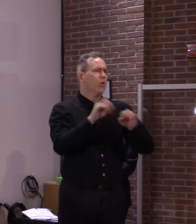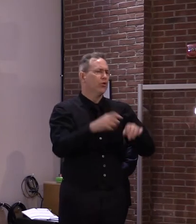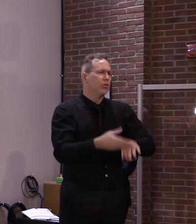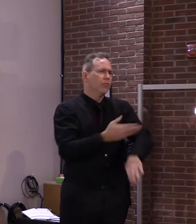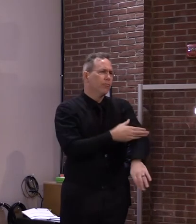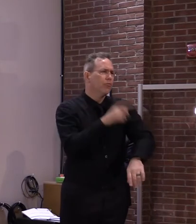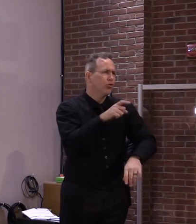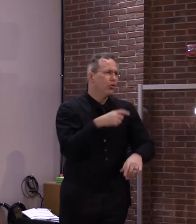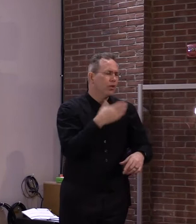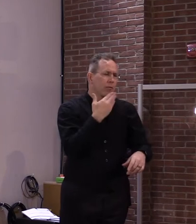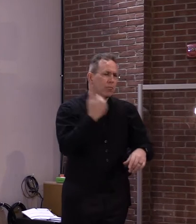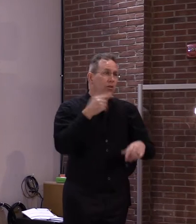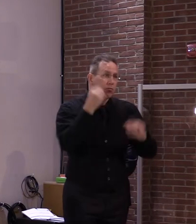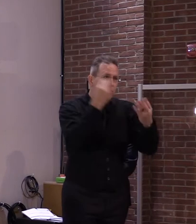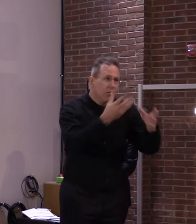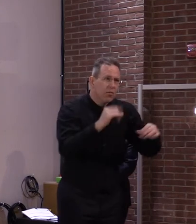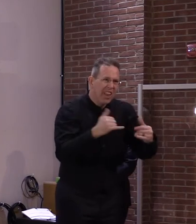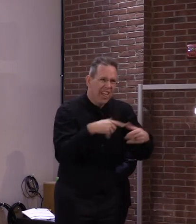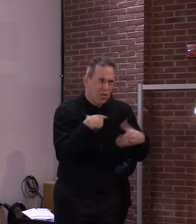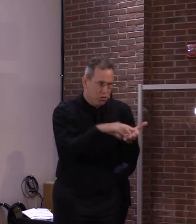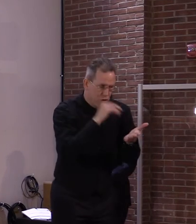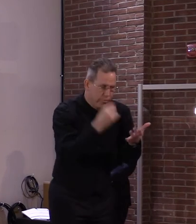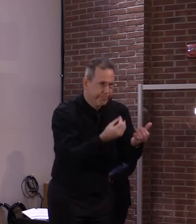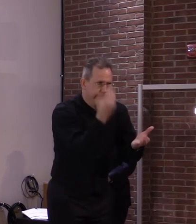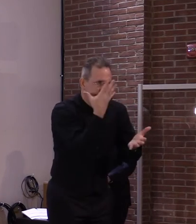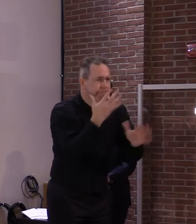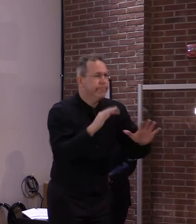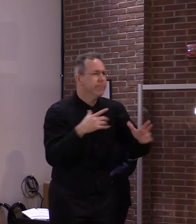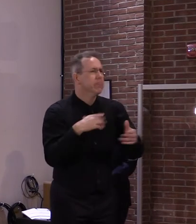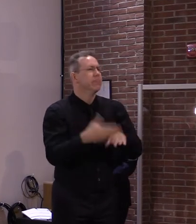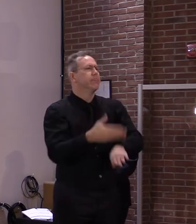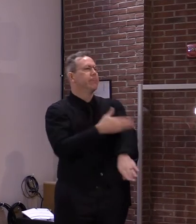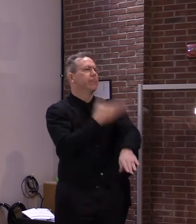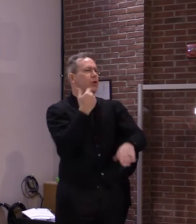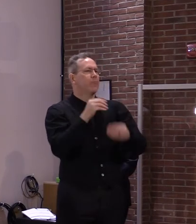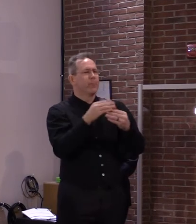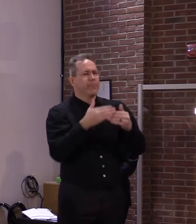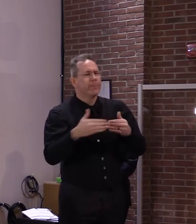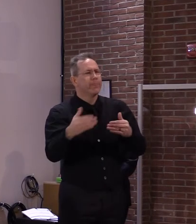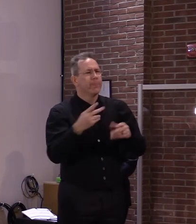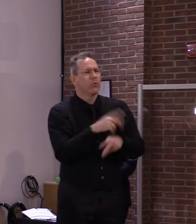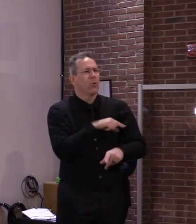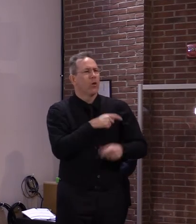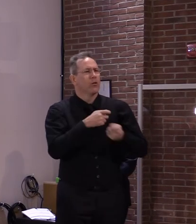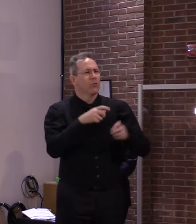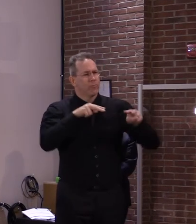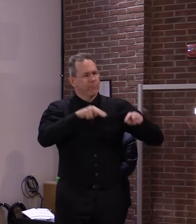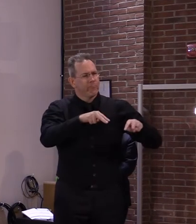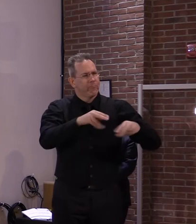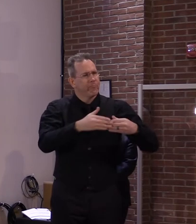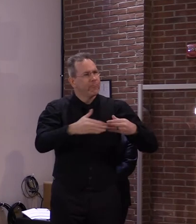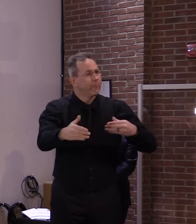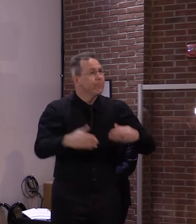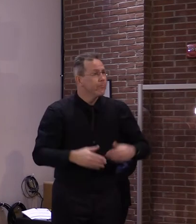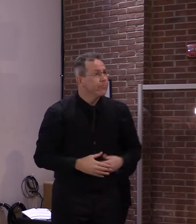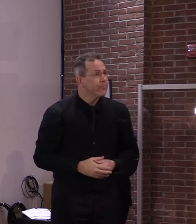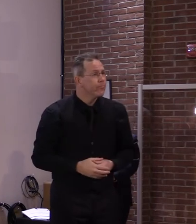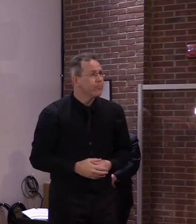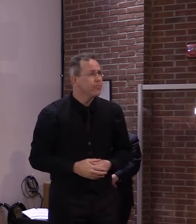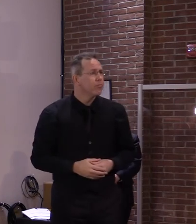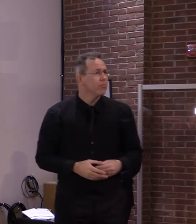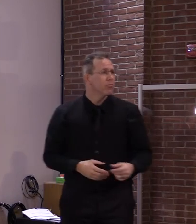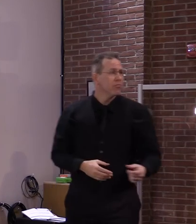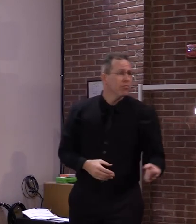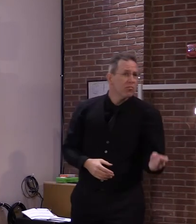do better well i assume there there are ongoing protocols you know even a year ago or two years ago that would have